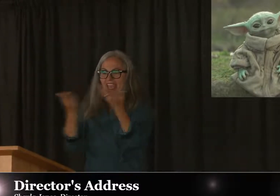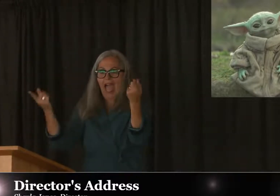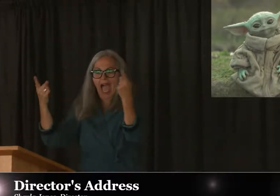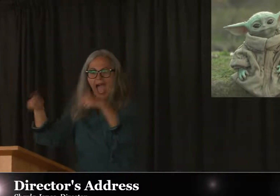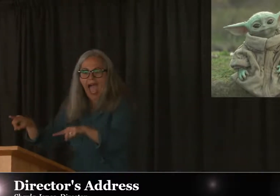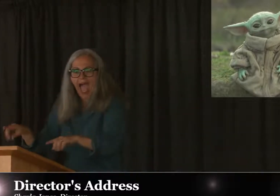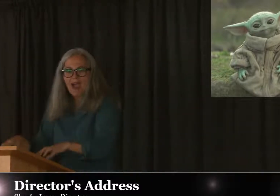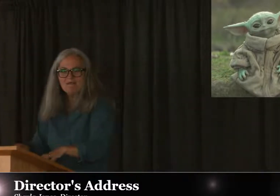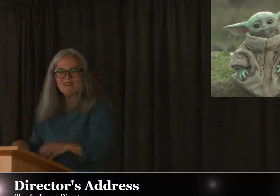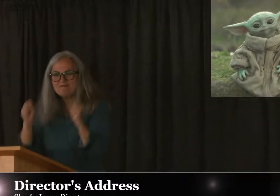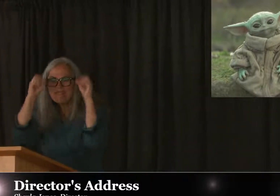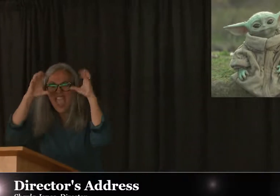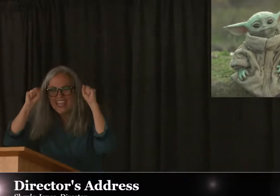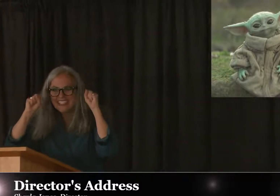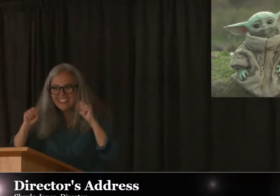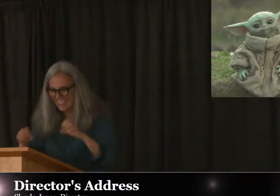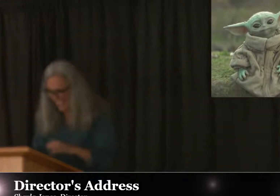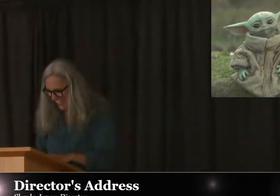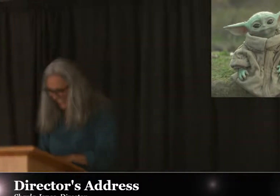the things with the Force.